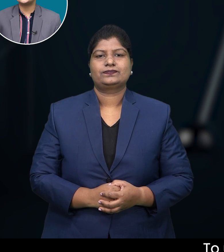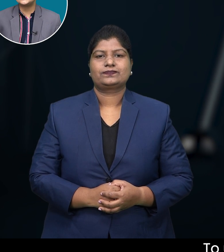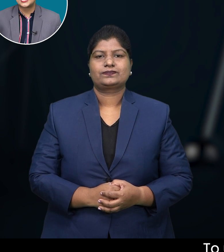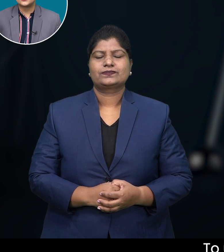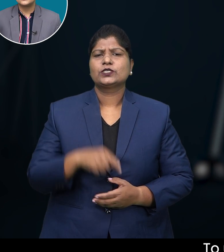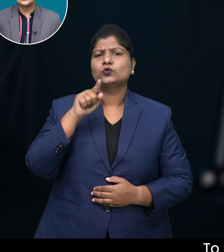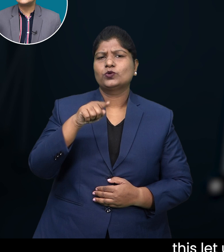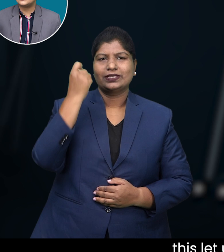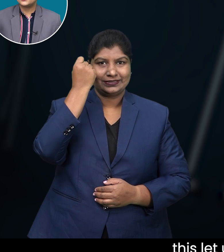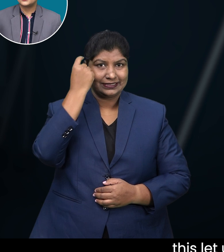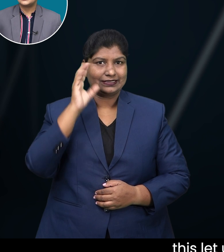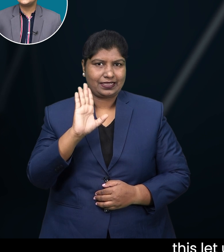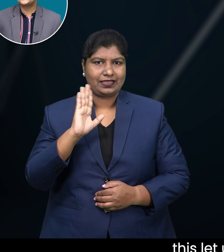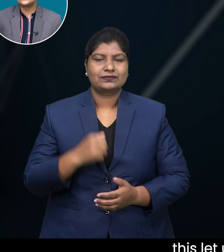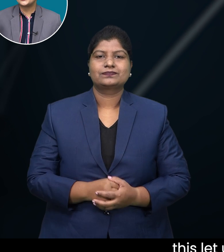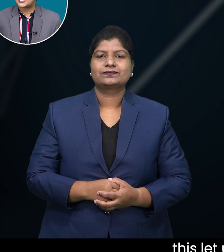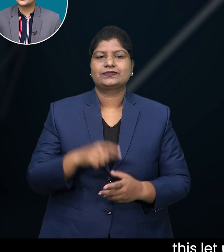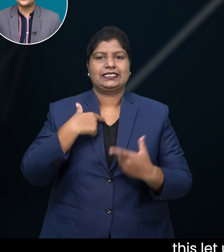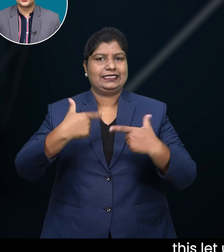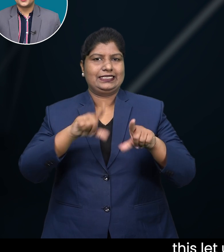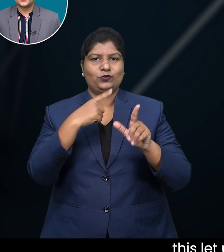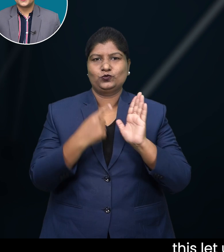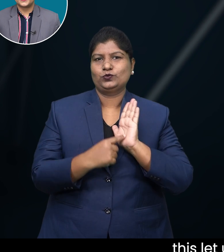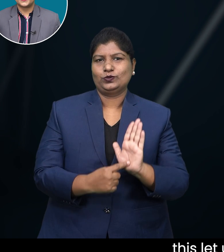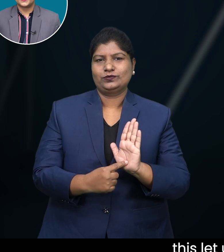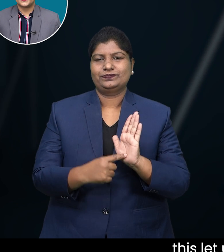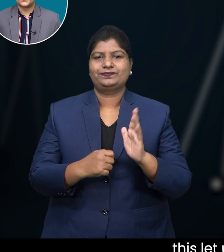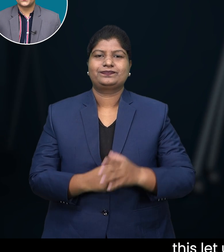To understand this, let's do an activity.